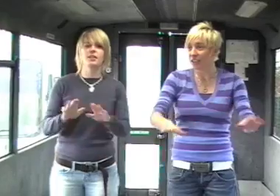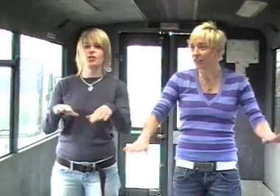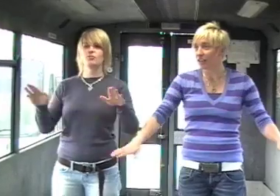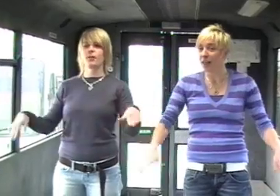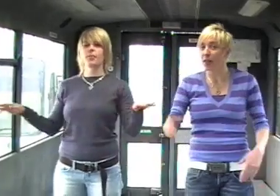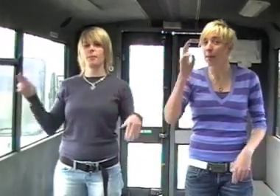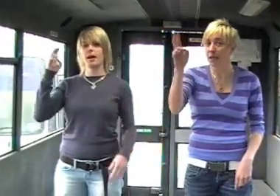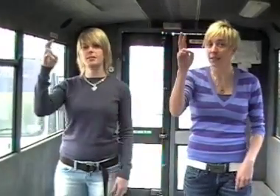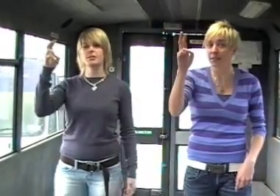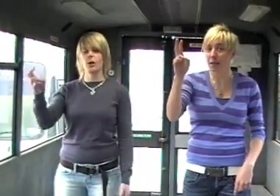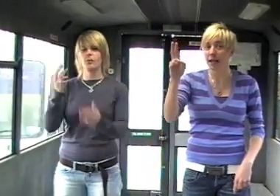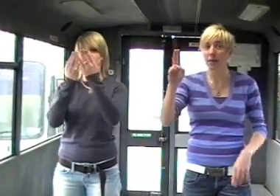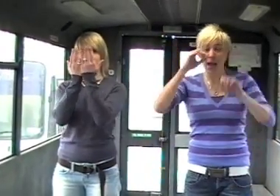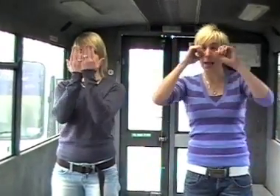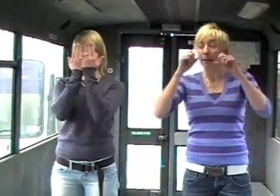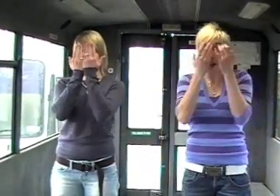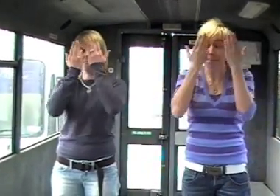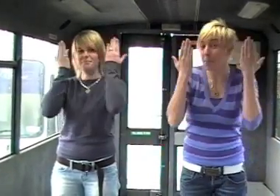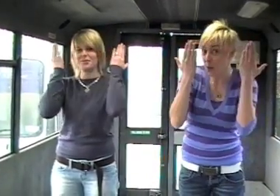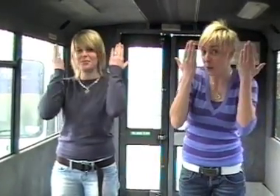Children on the bus play peek-a-boo,